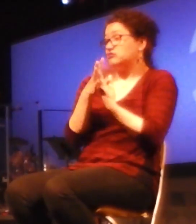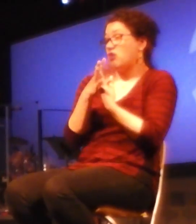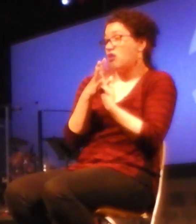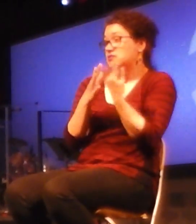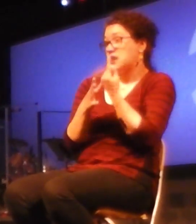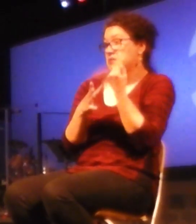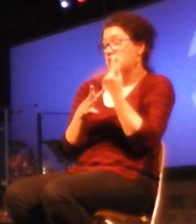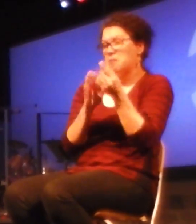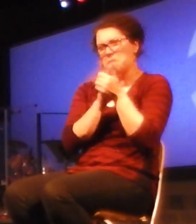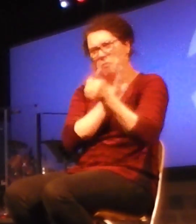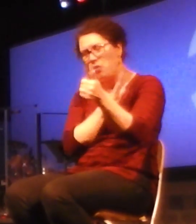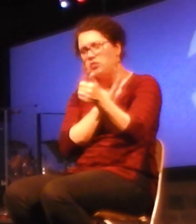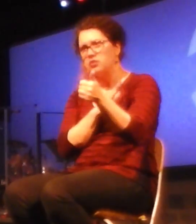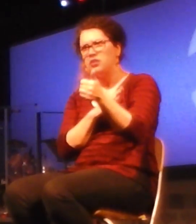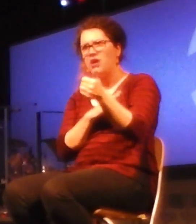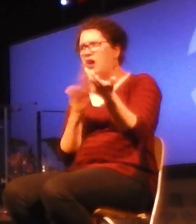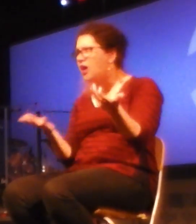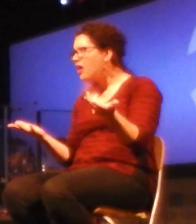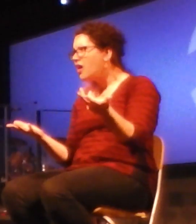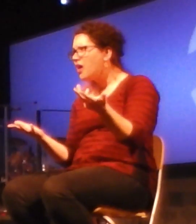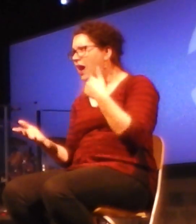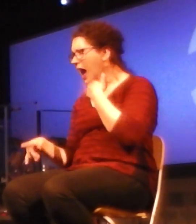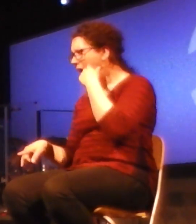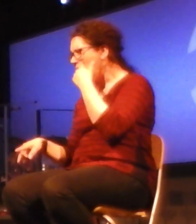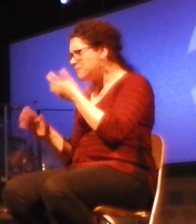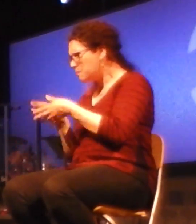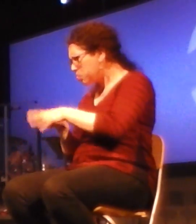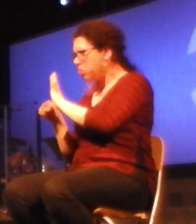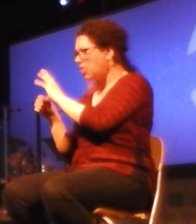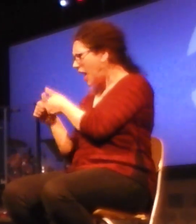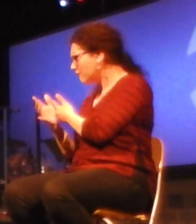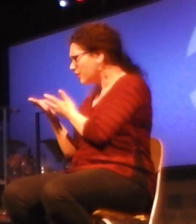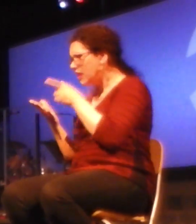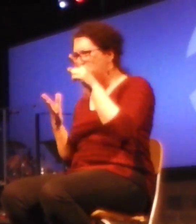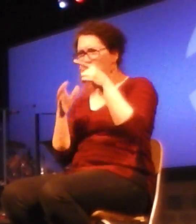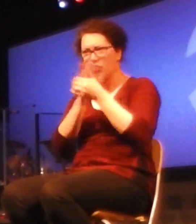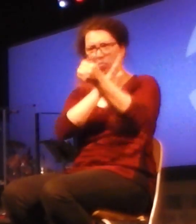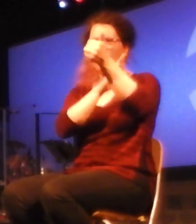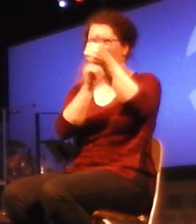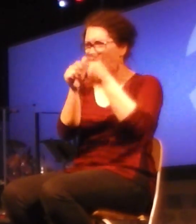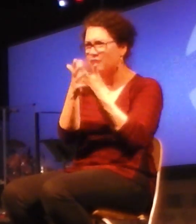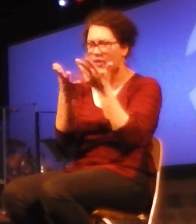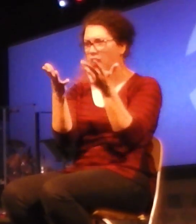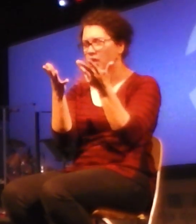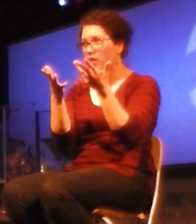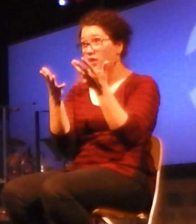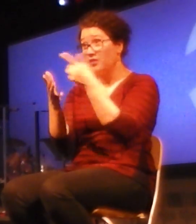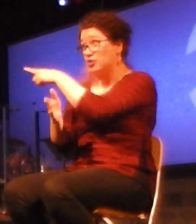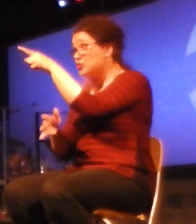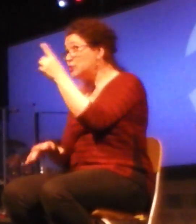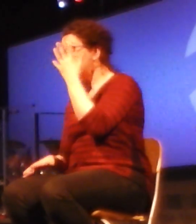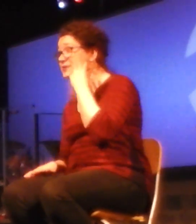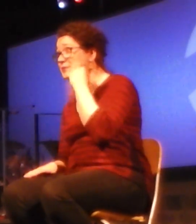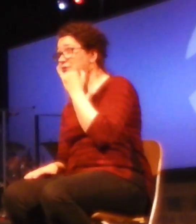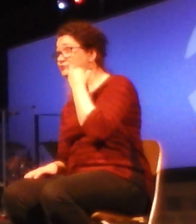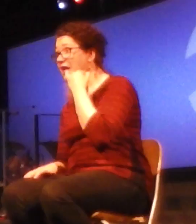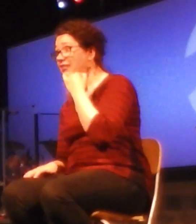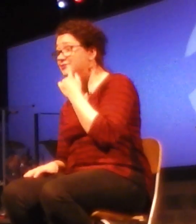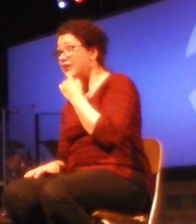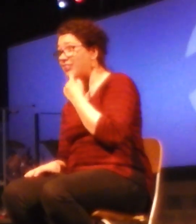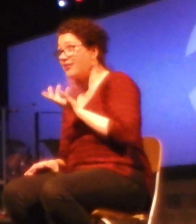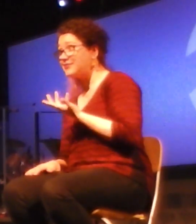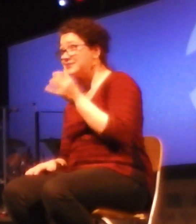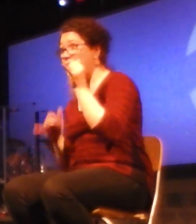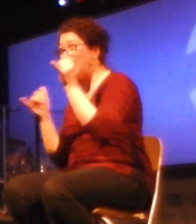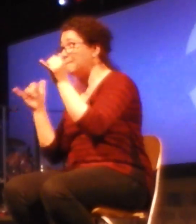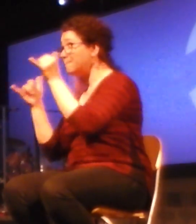at one thing, right? Nobody else like this here? Am I the only one who's struggling through this jealousy and I need counseling? You